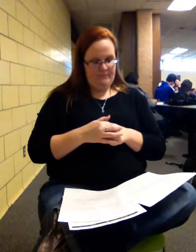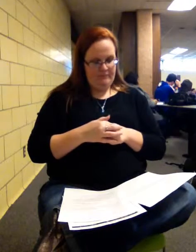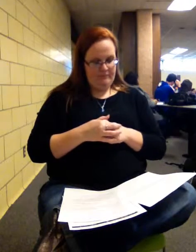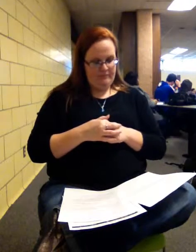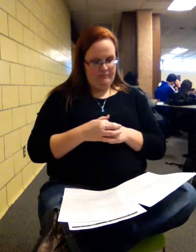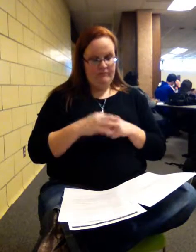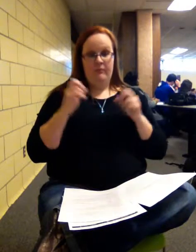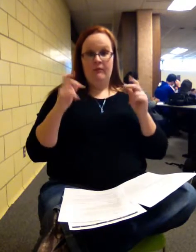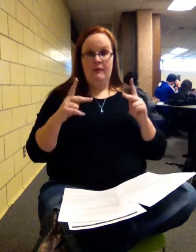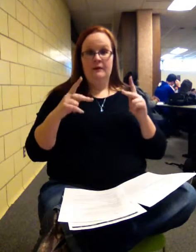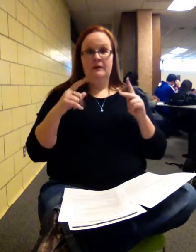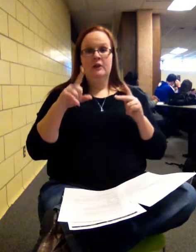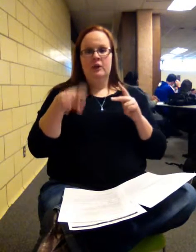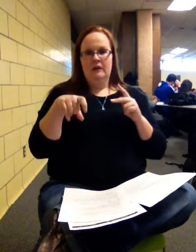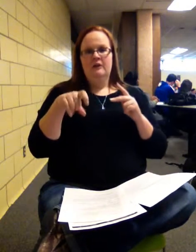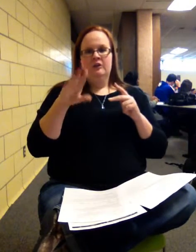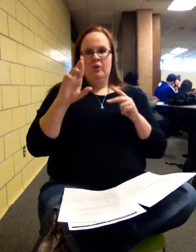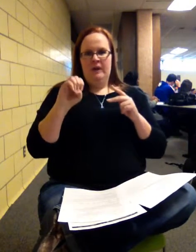Okay, so you'll have to restate it.